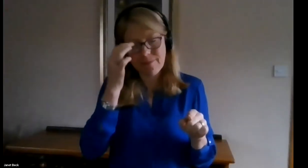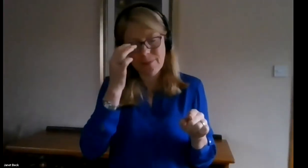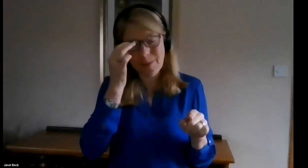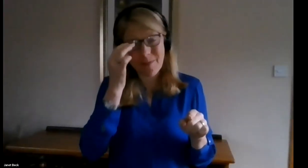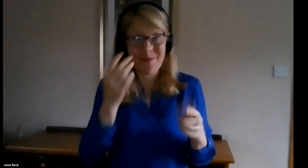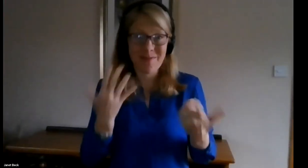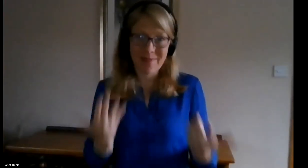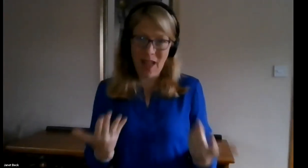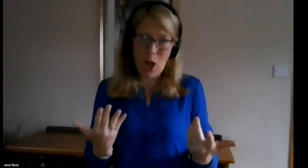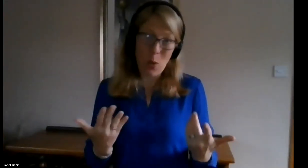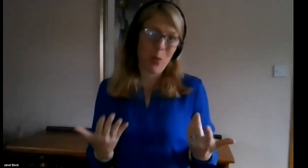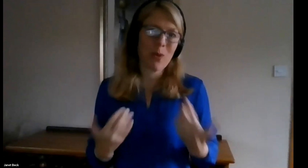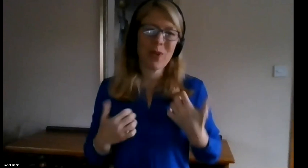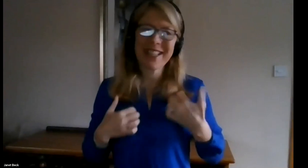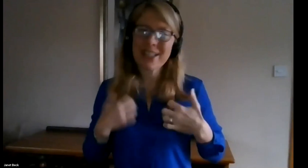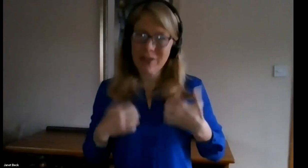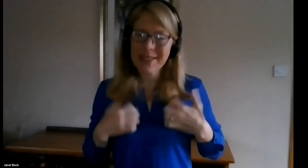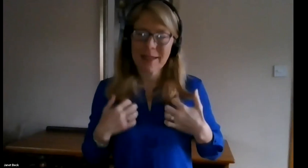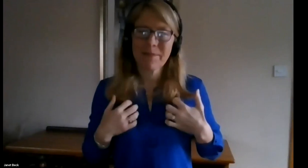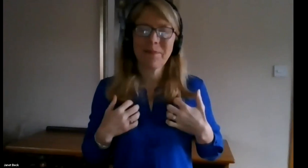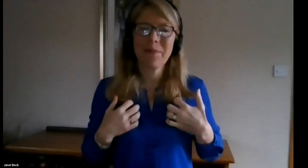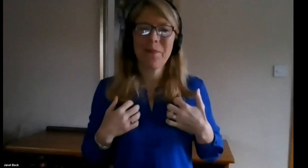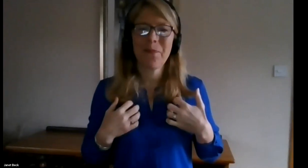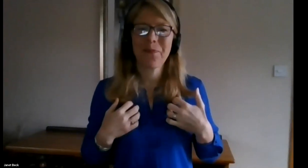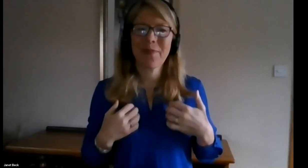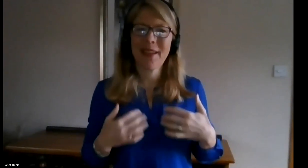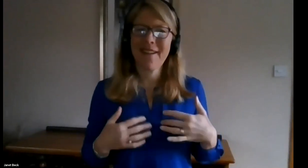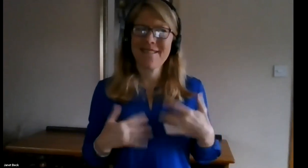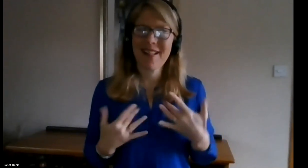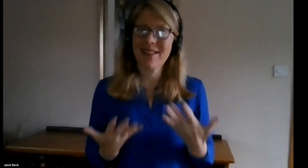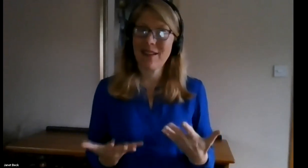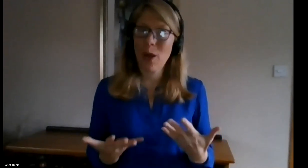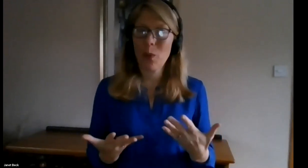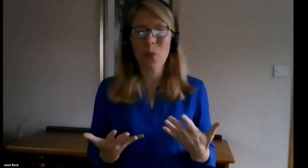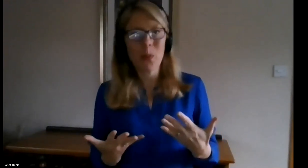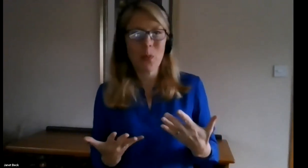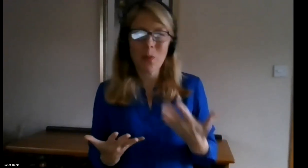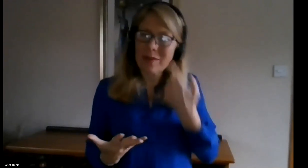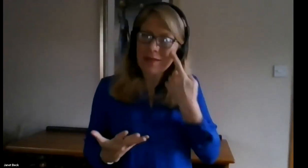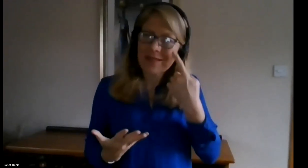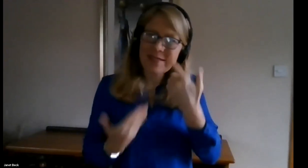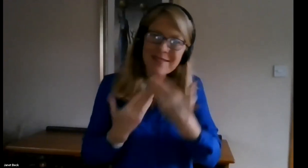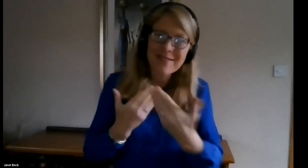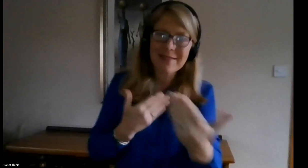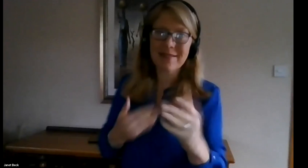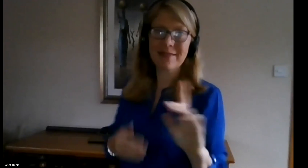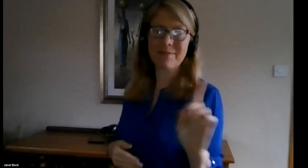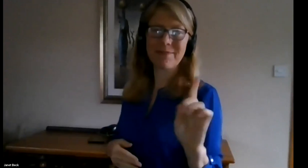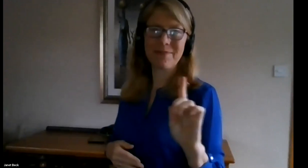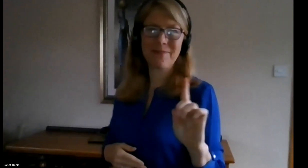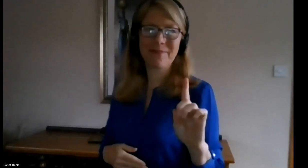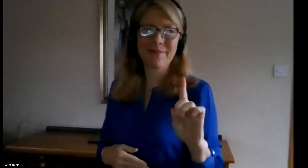a kind of a critical point, I suppose, where I guess I